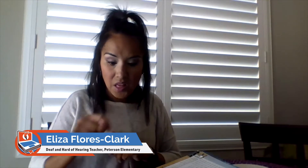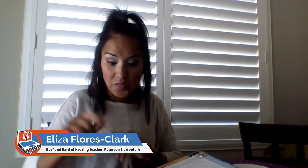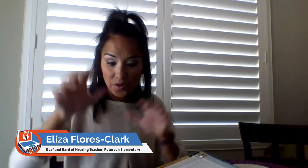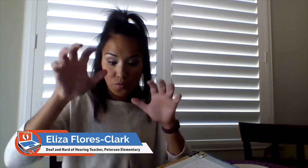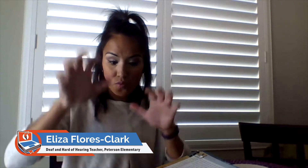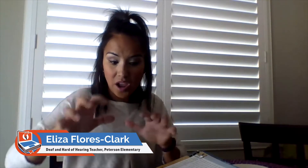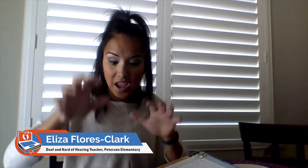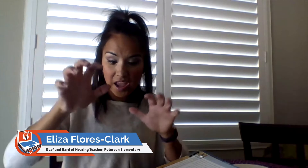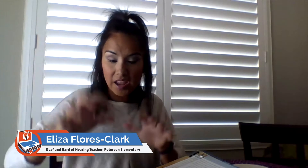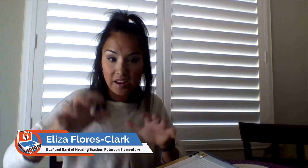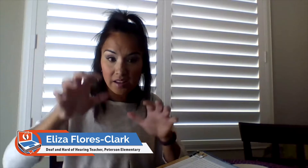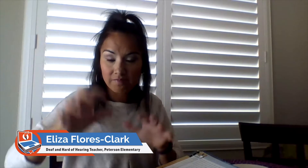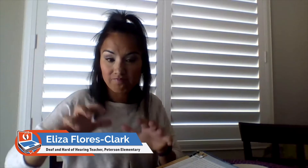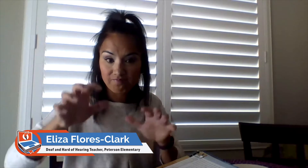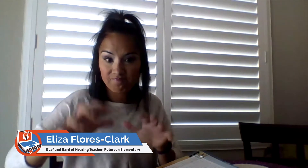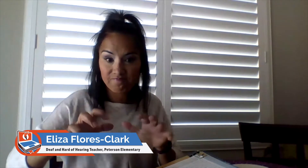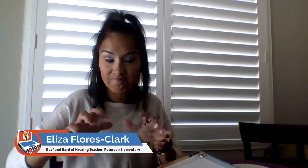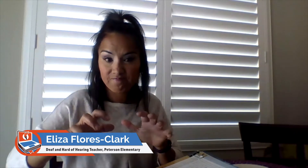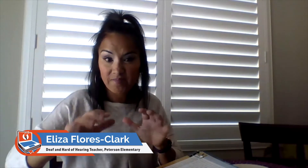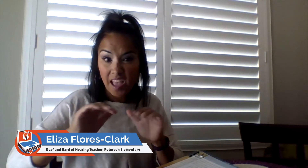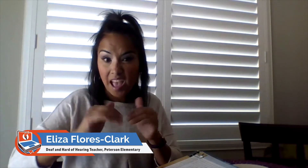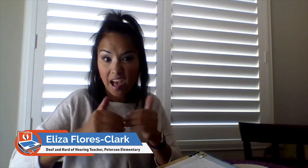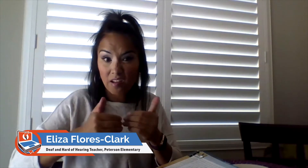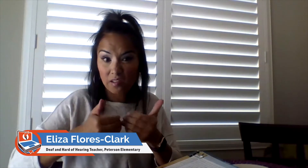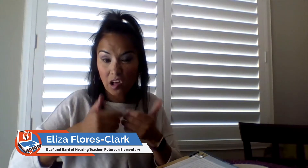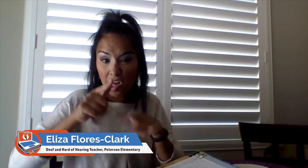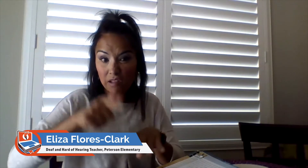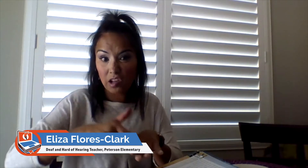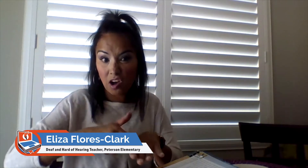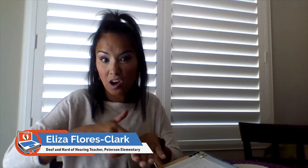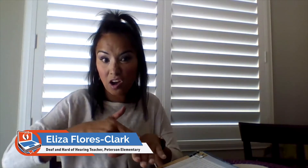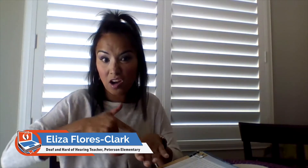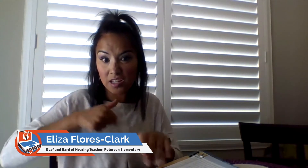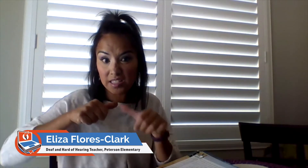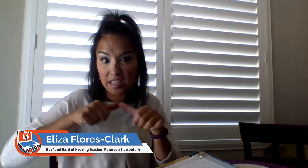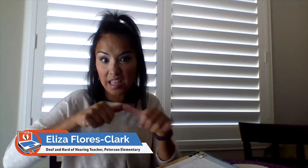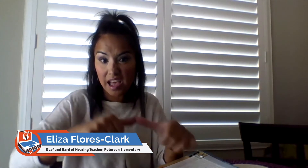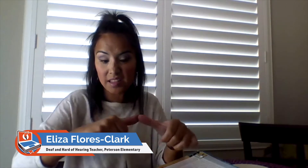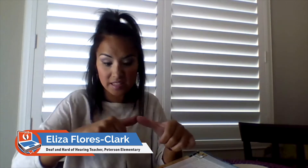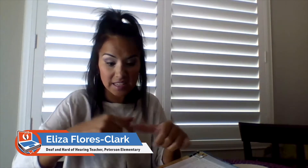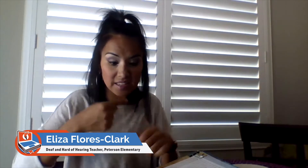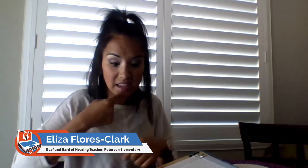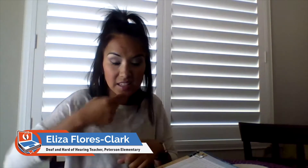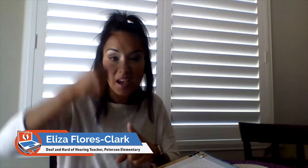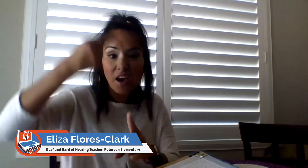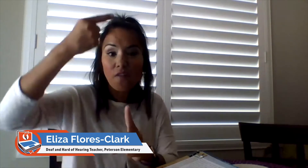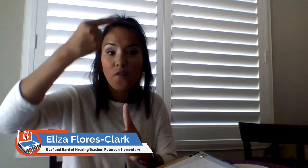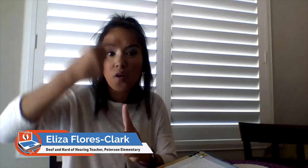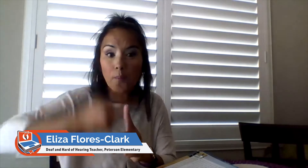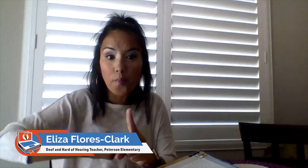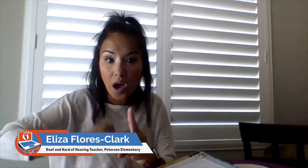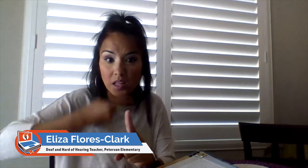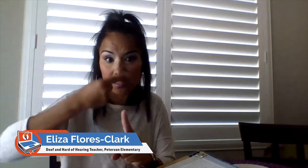The rain, how long does it last? It says for